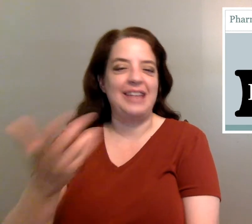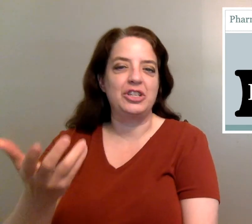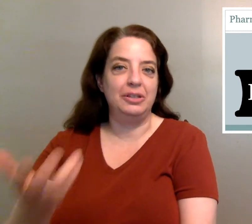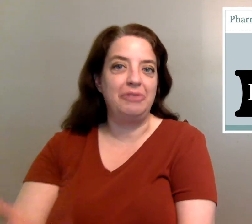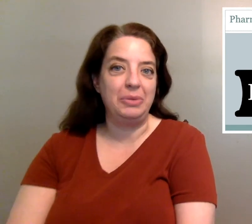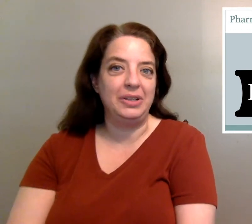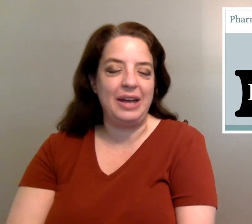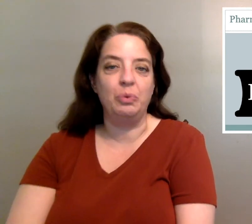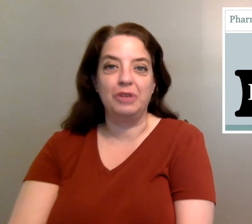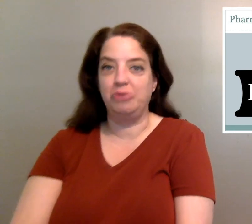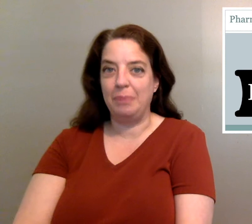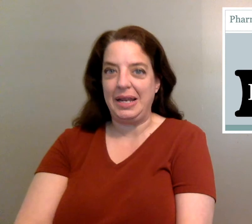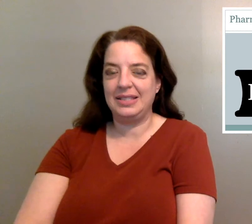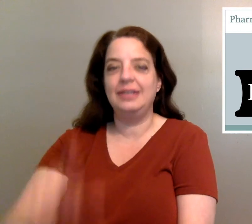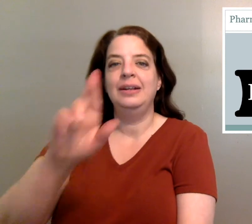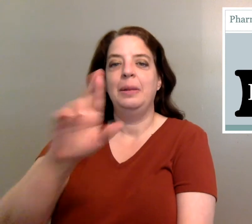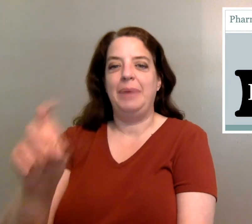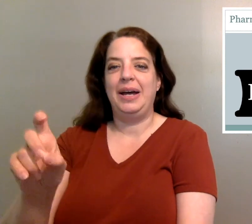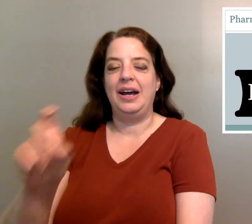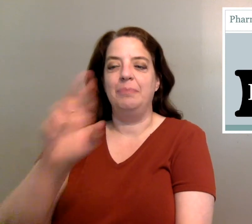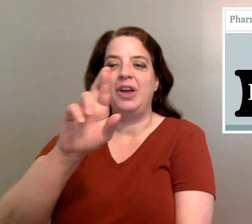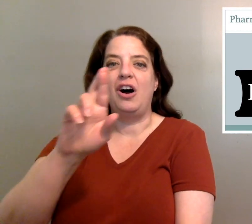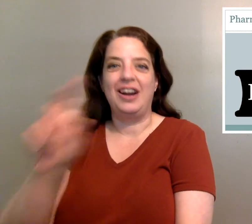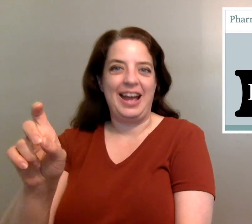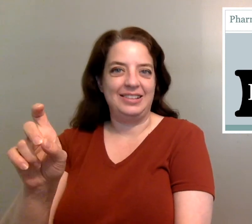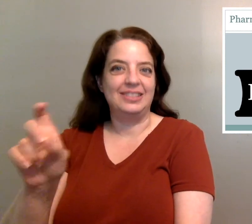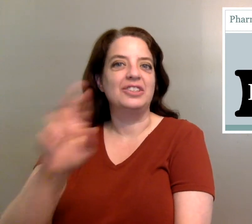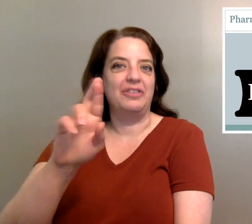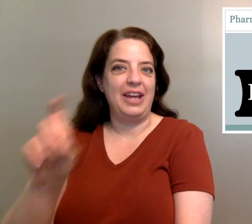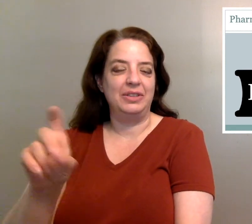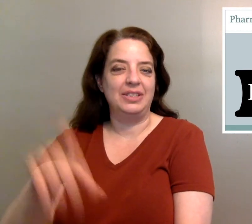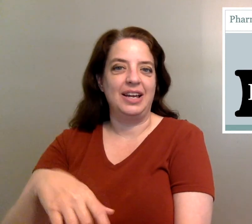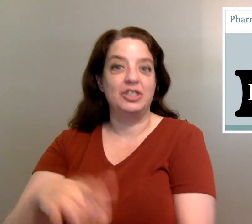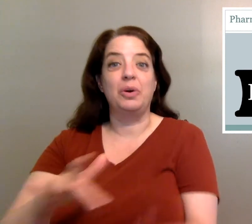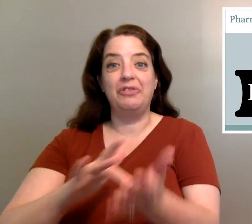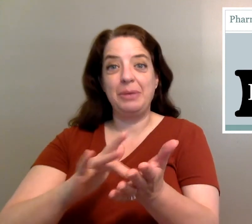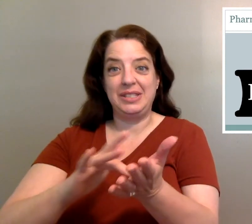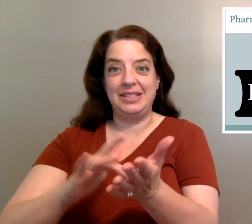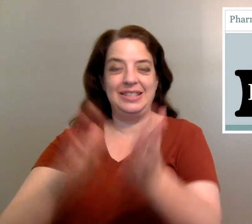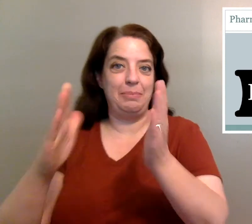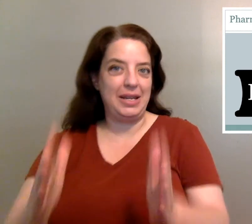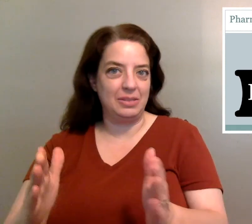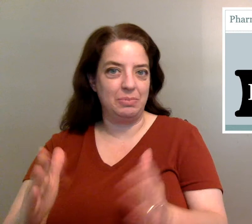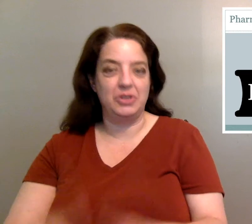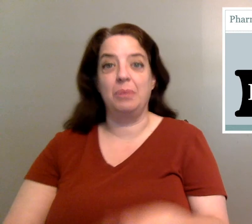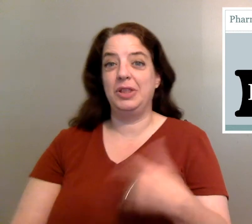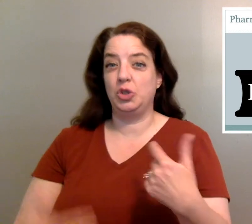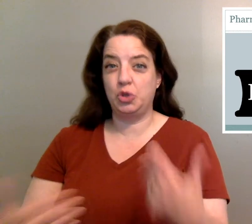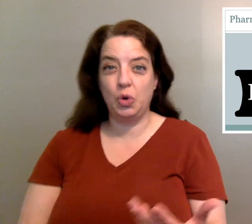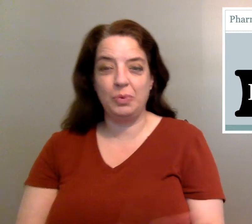actually from the Latin word for medicine, but RX is often how it's signed. So a pharmacist is a medicine person, but the store where